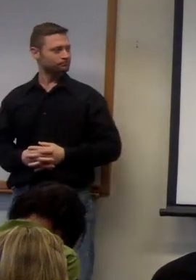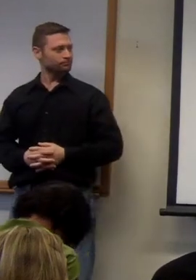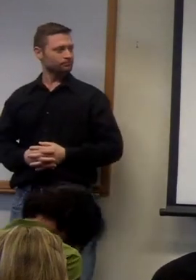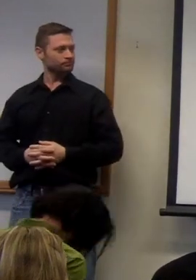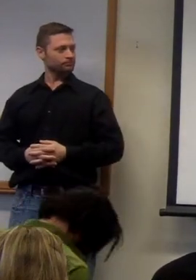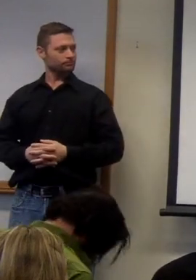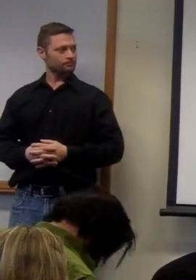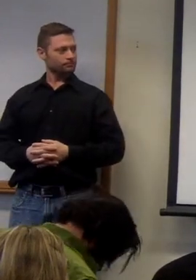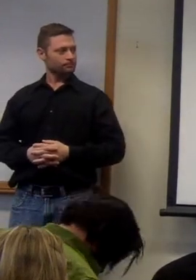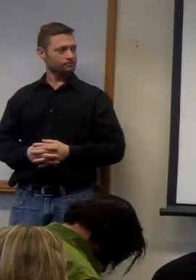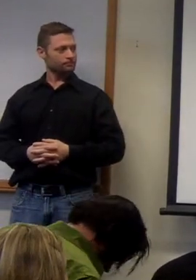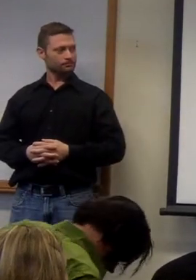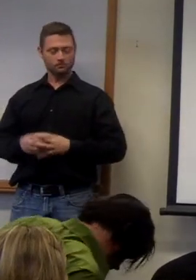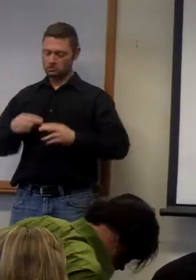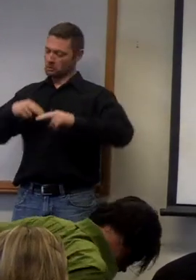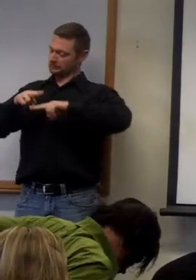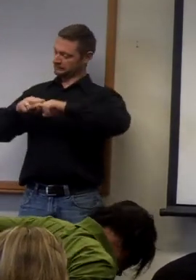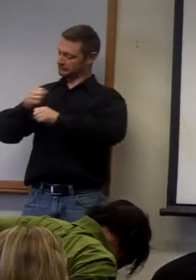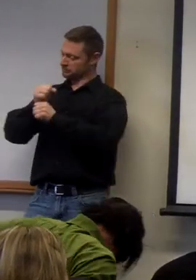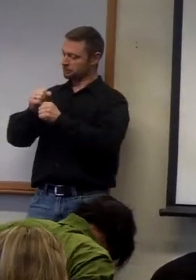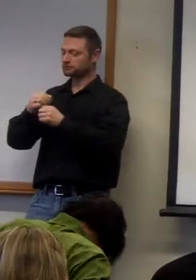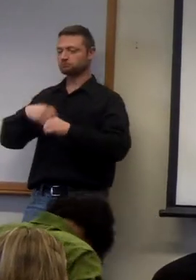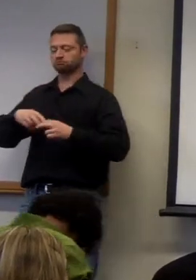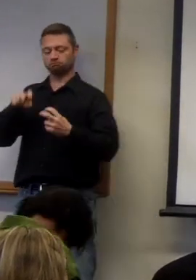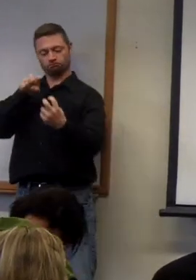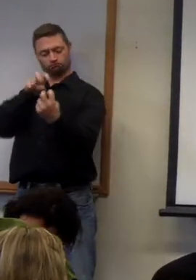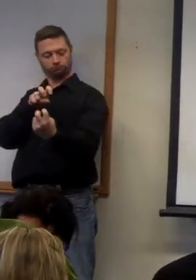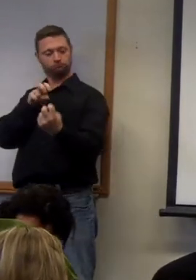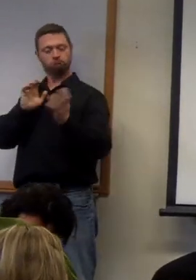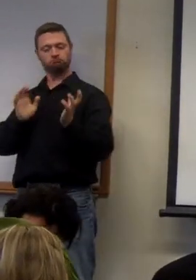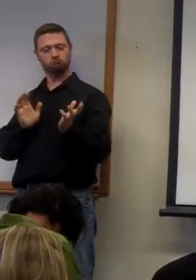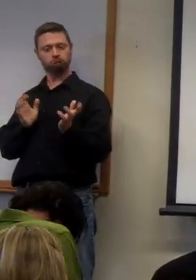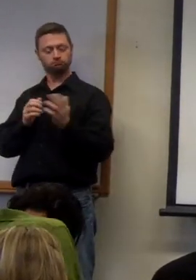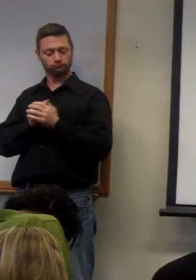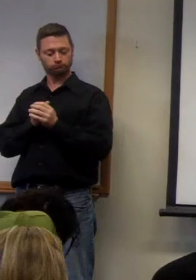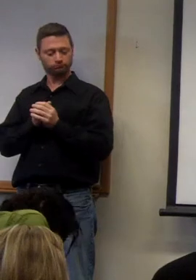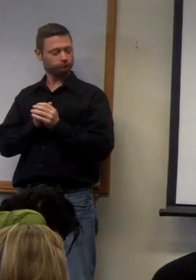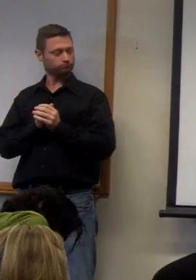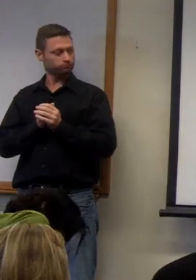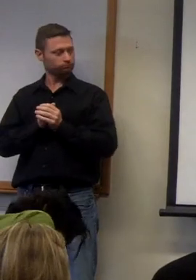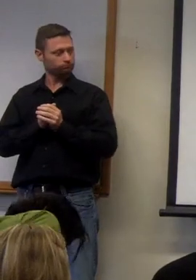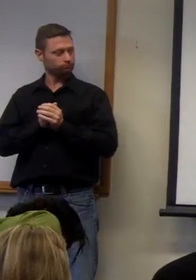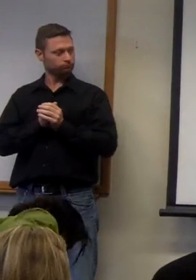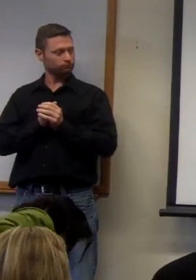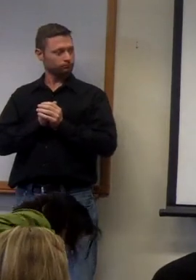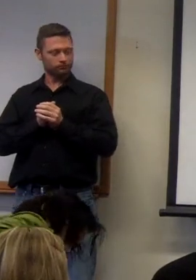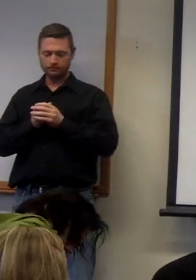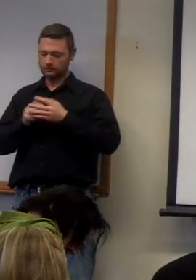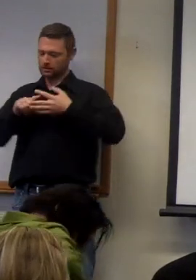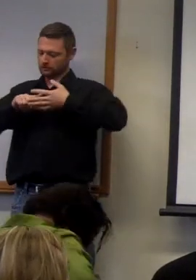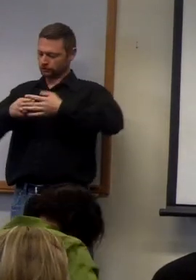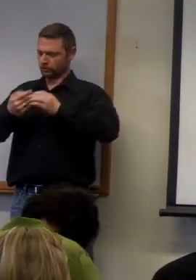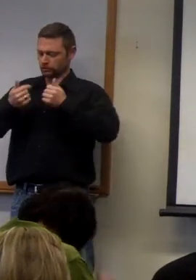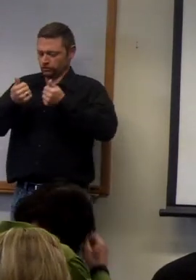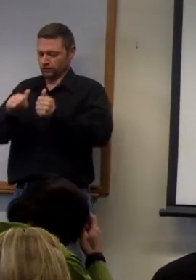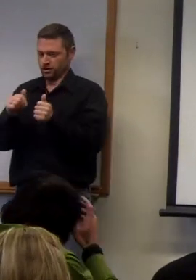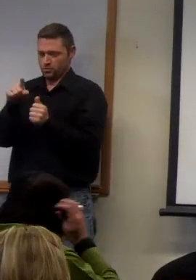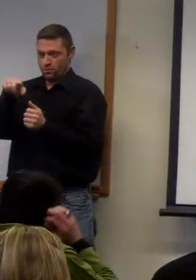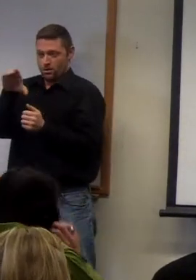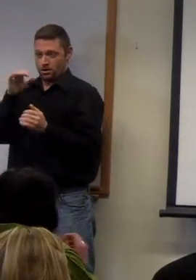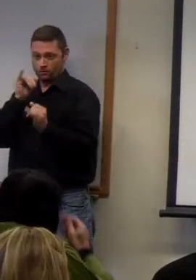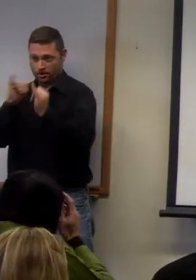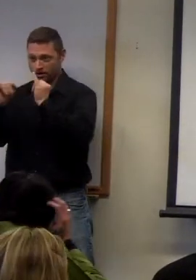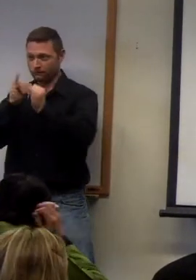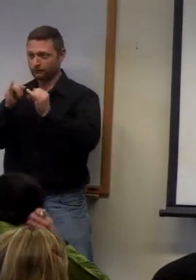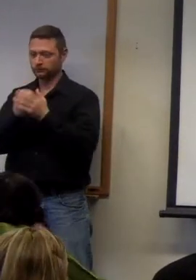So I was sitting in a coffee shop with a friend of mine. I'd been on an interview. I had initially started off trying to do 100 interviews, and